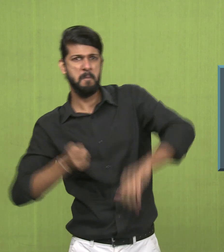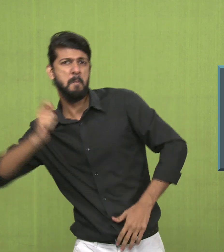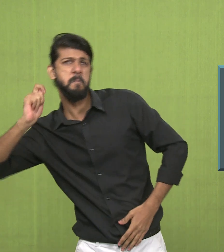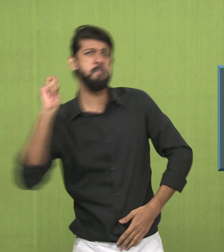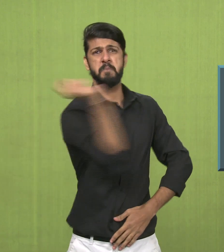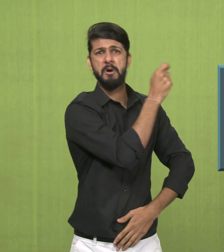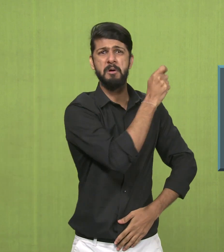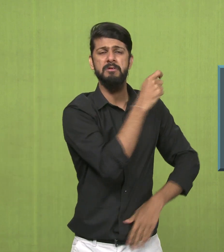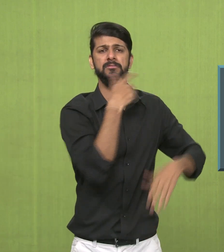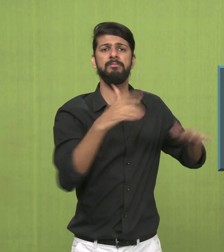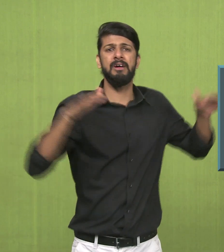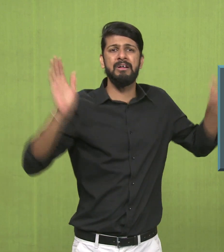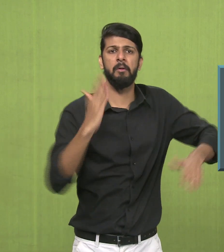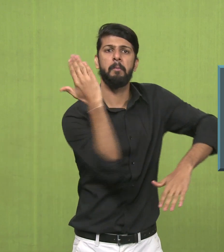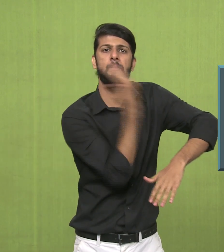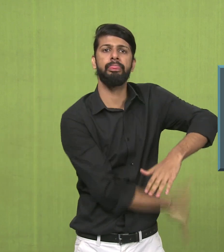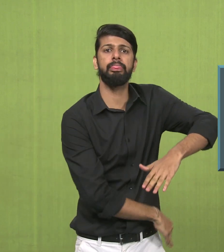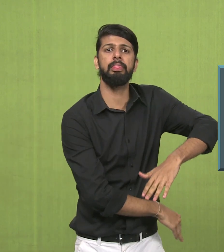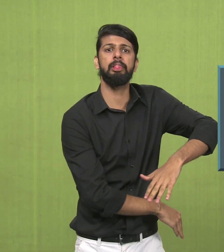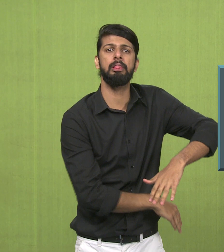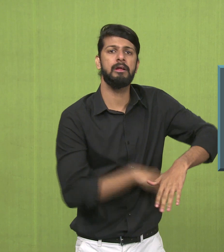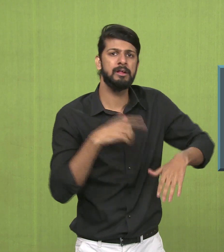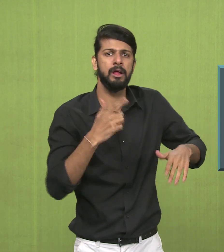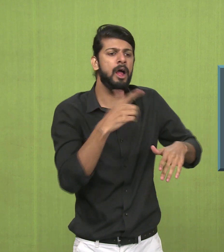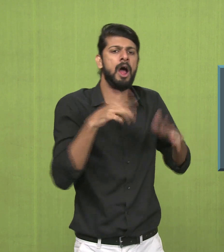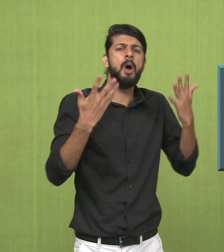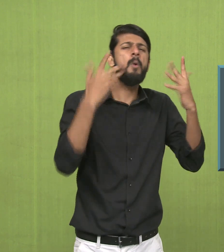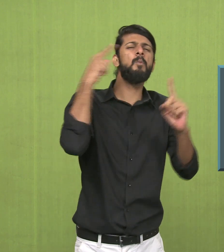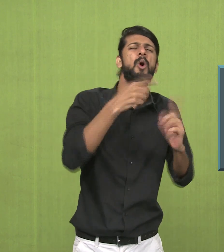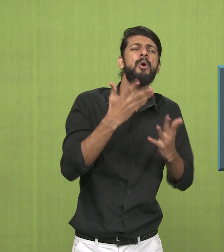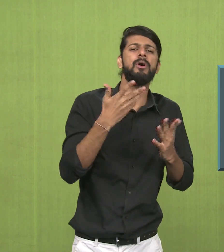and Ravan wounds and attacks Jatayu.